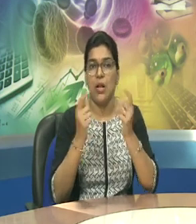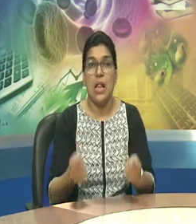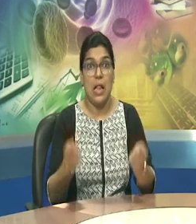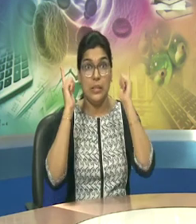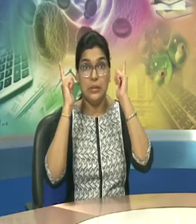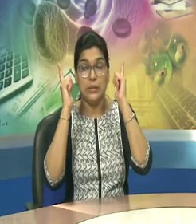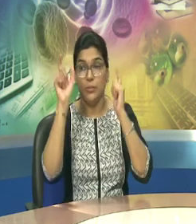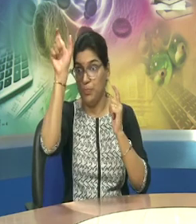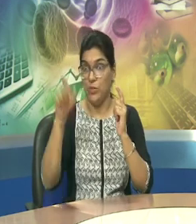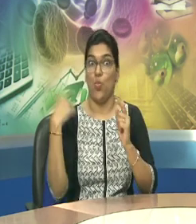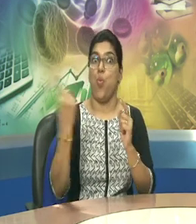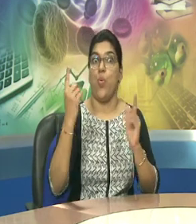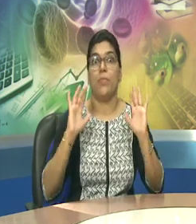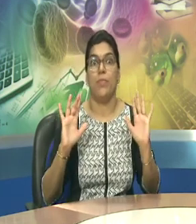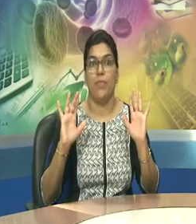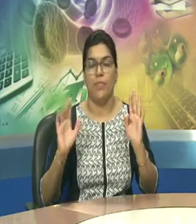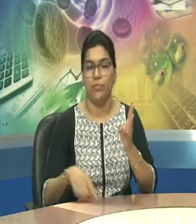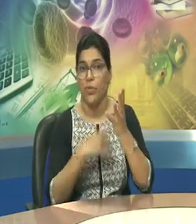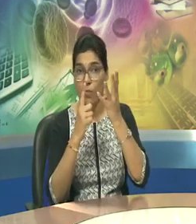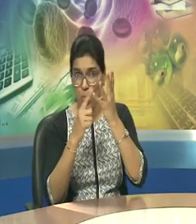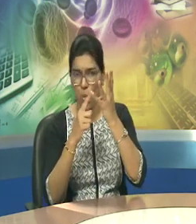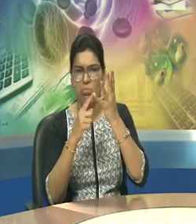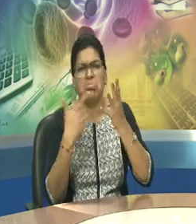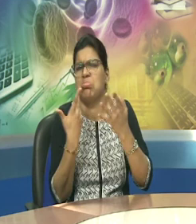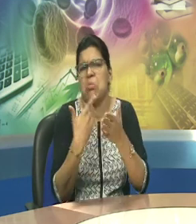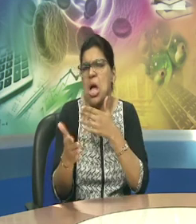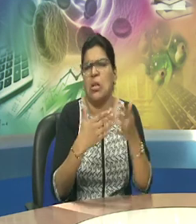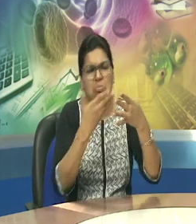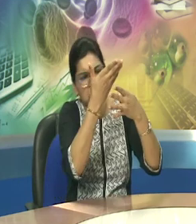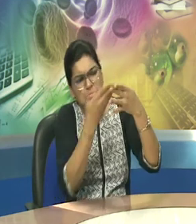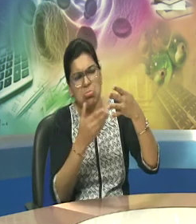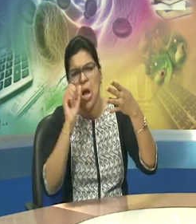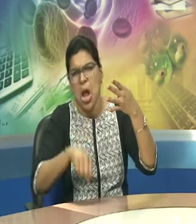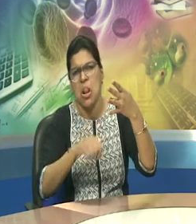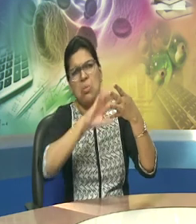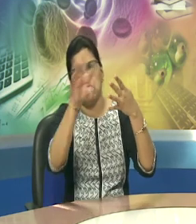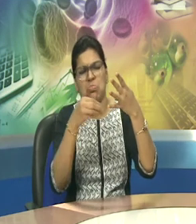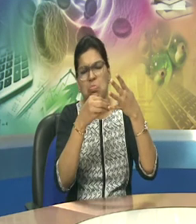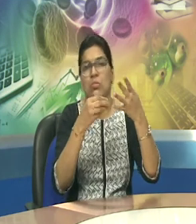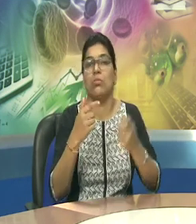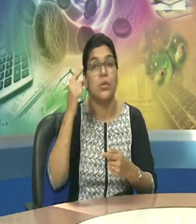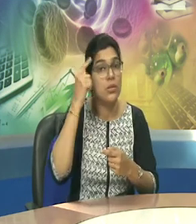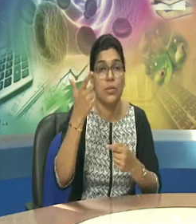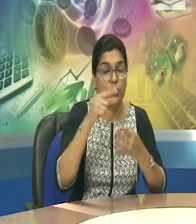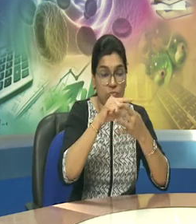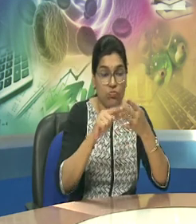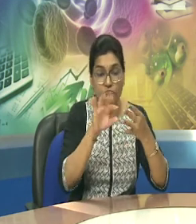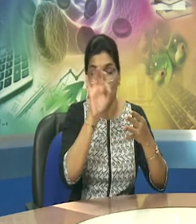person. Second, only an uneducated person. Third, only rich person.